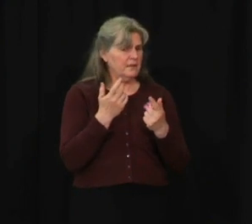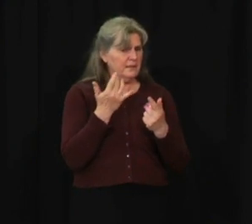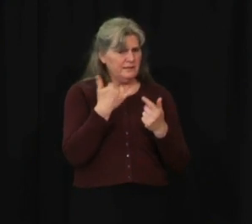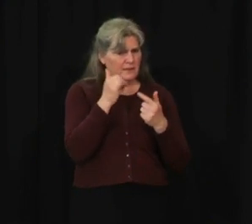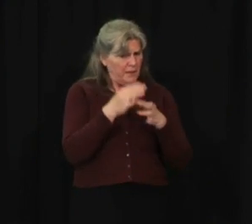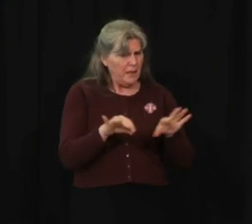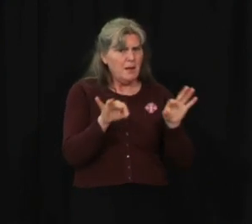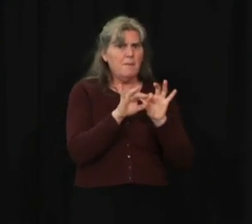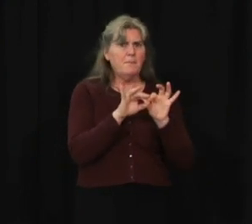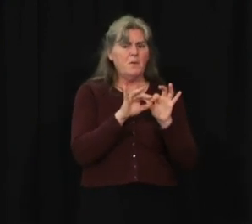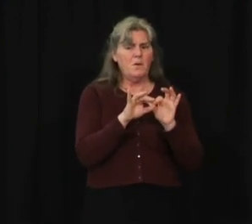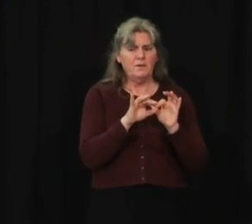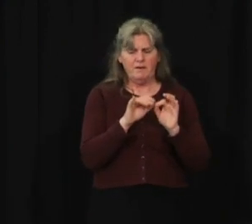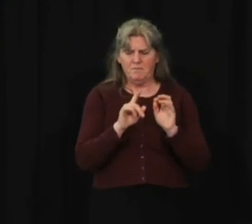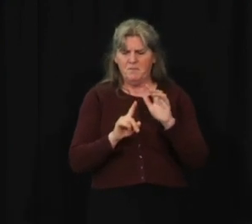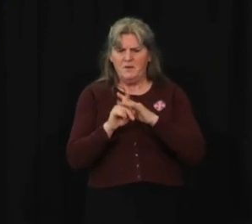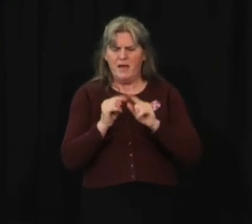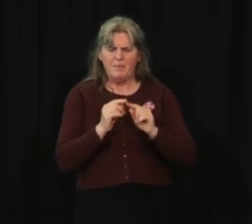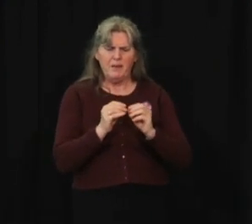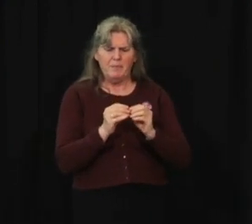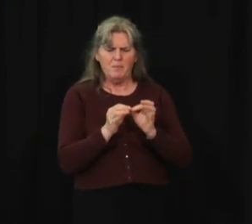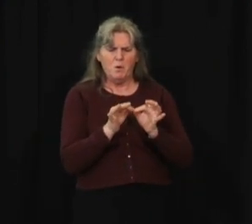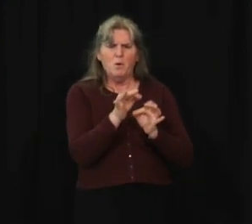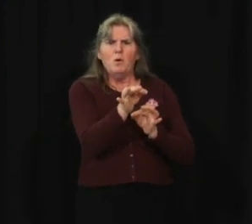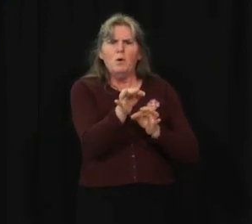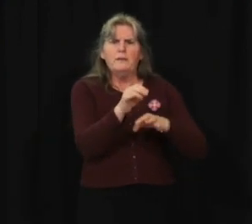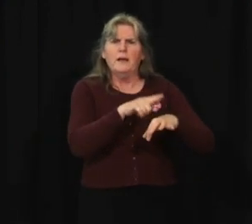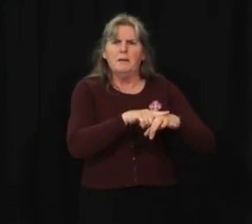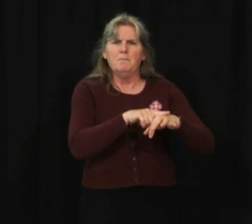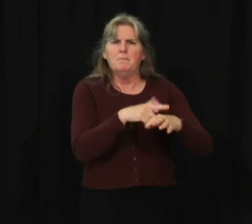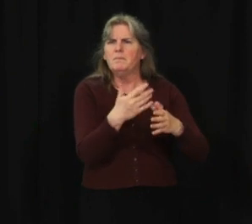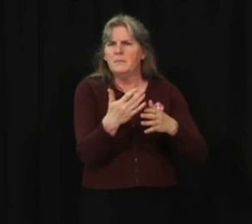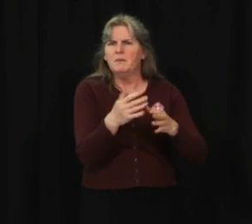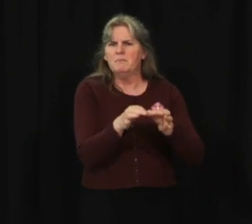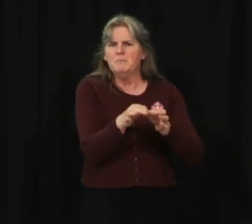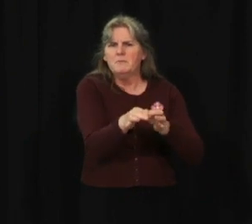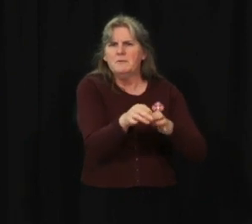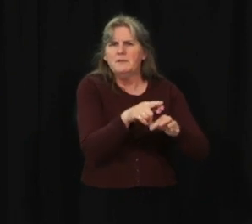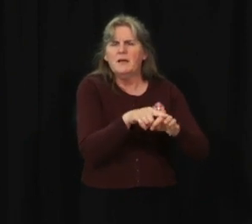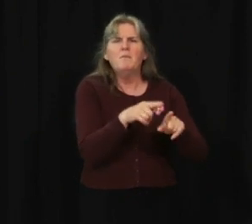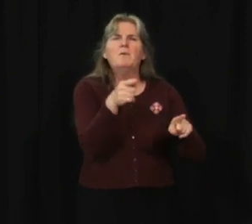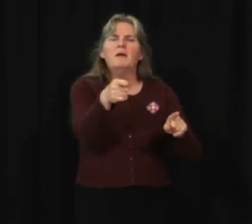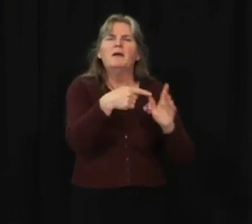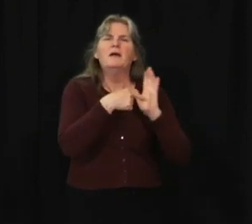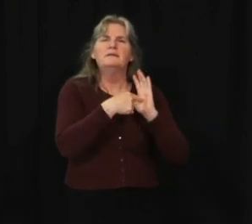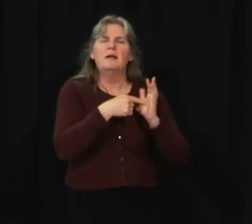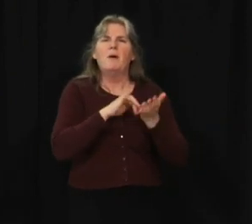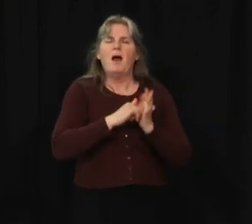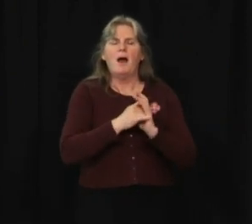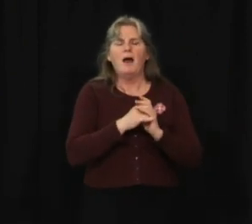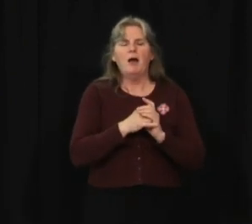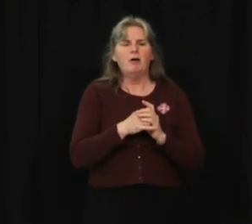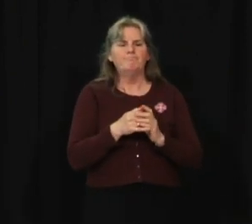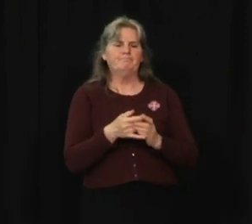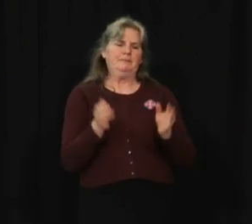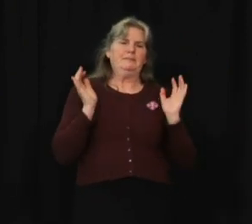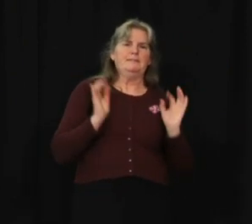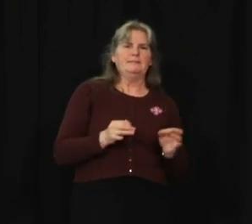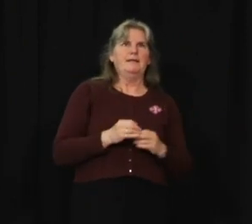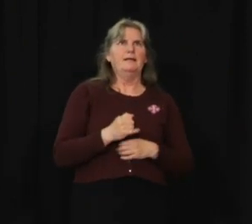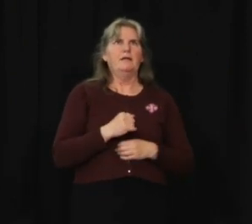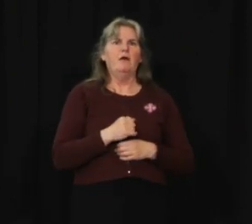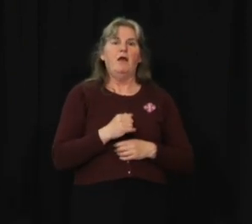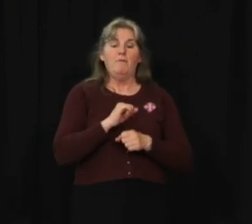to regain where we are? Even if we look at things like how do we judge importation risk